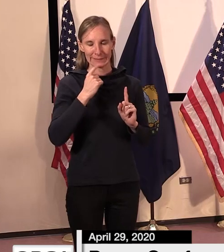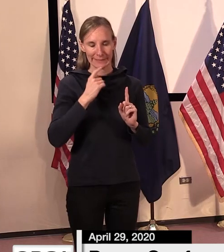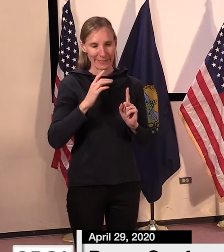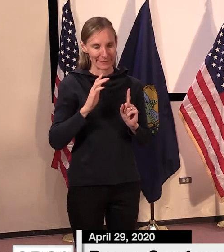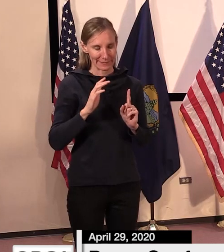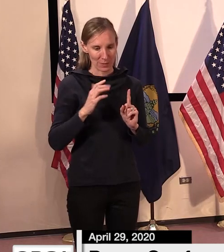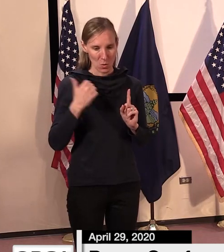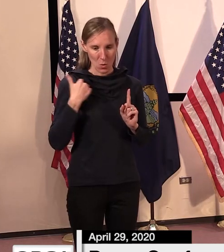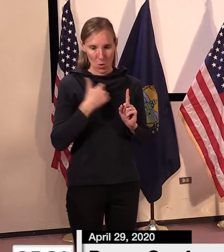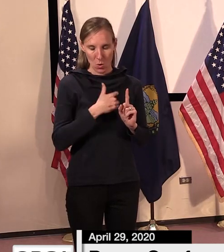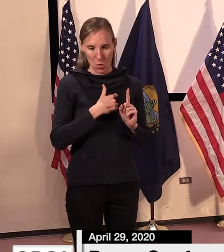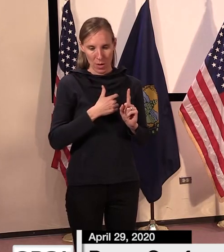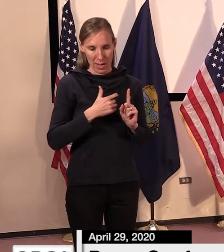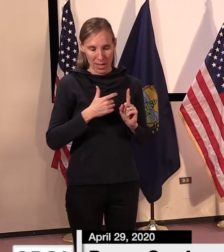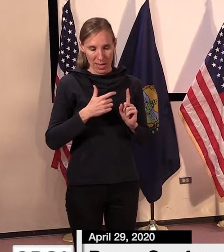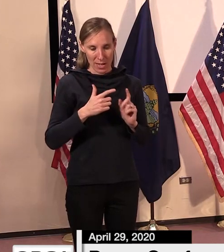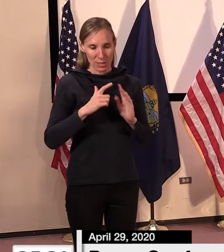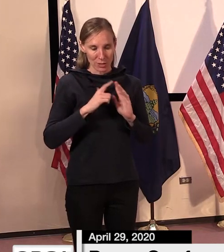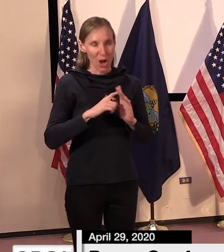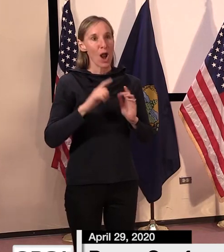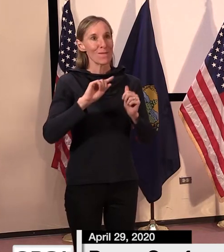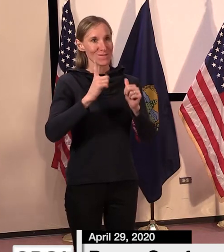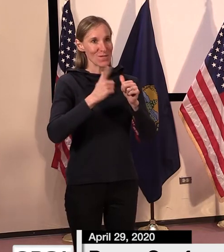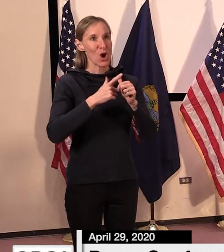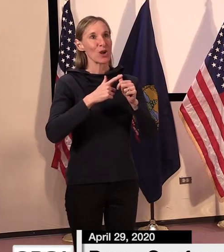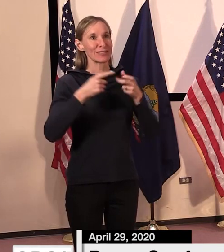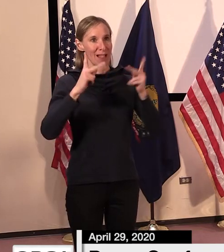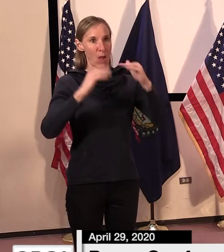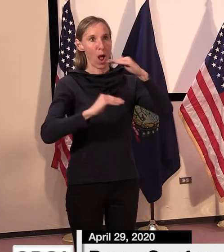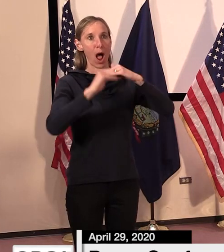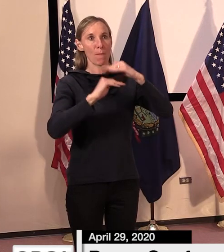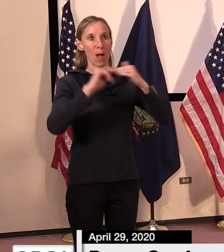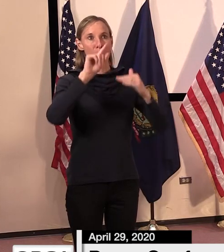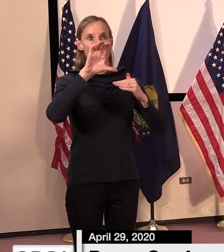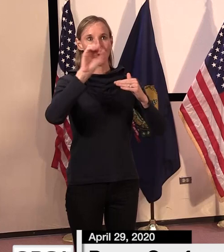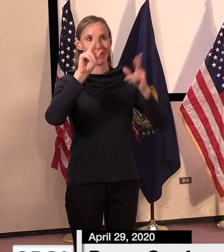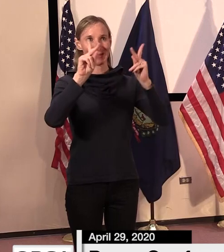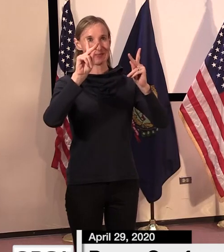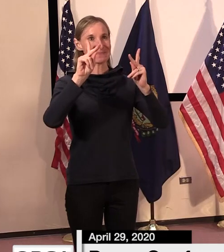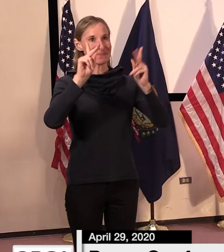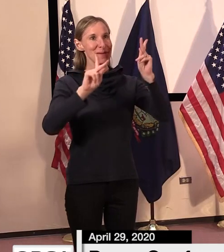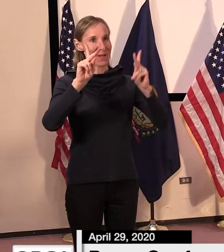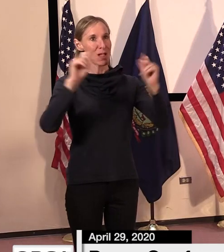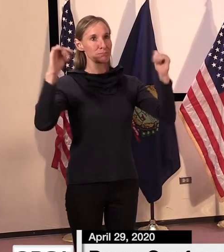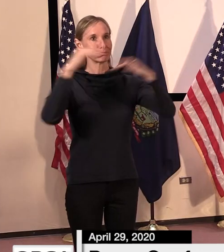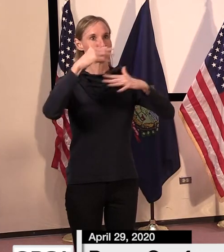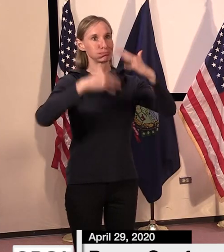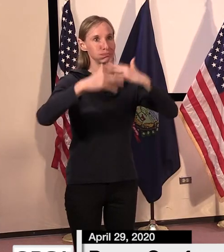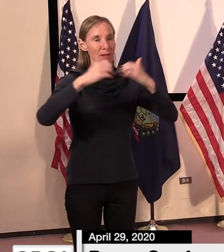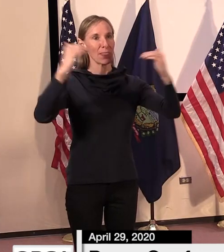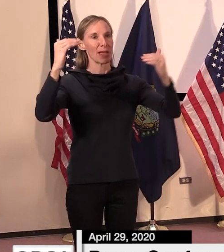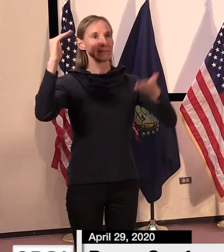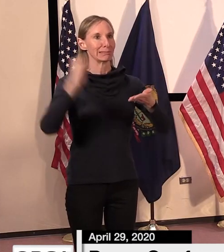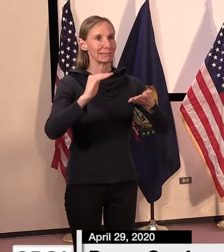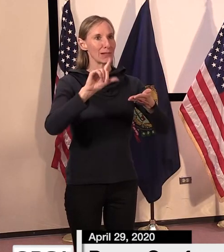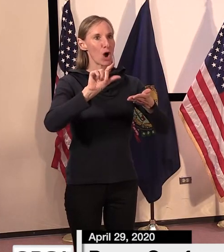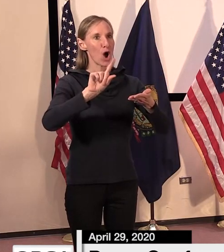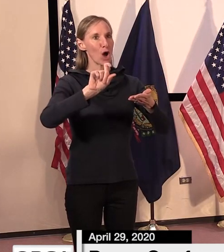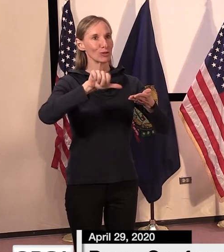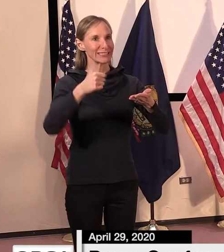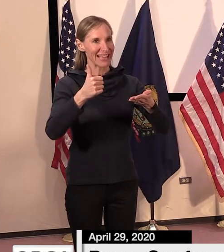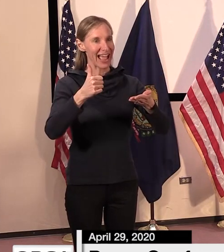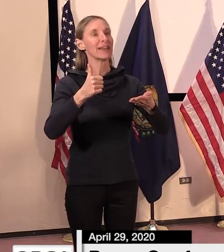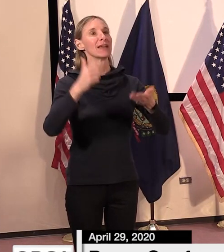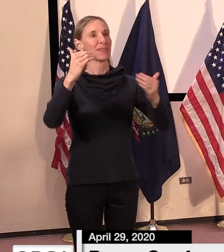was, 150, then down to 10 based on federal guidance. And so we have maintained that.